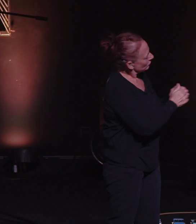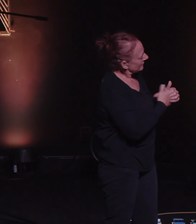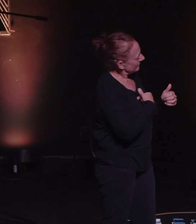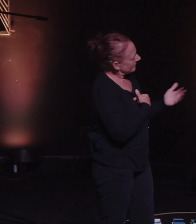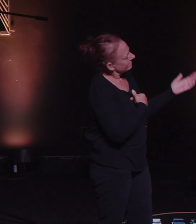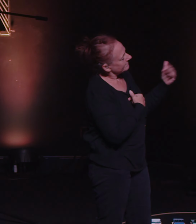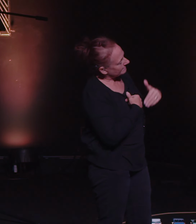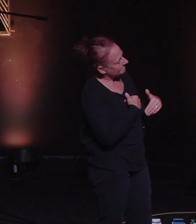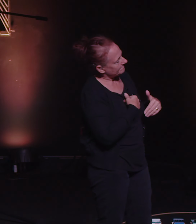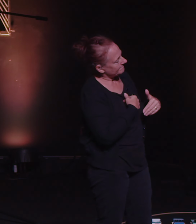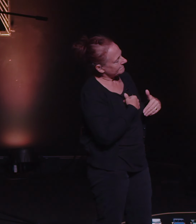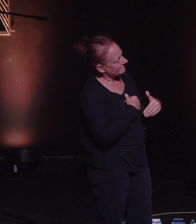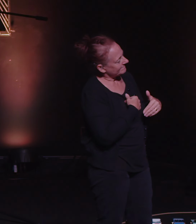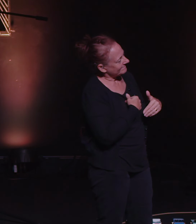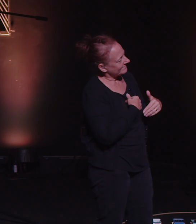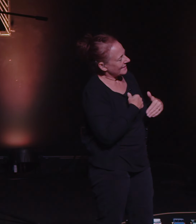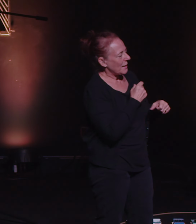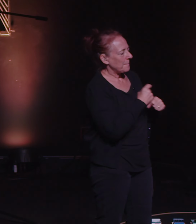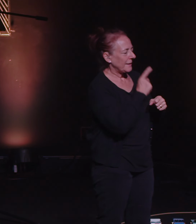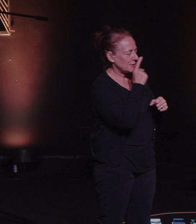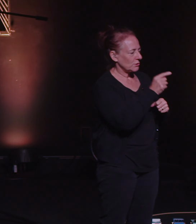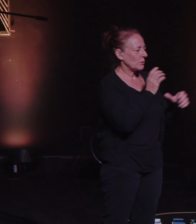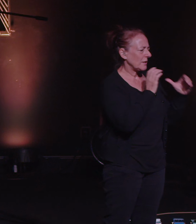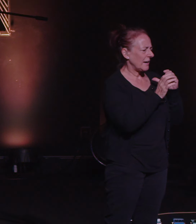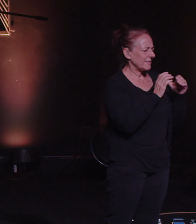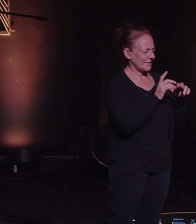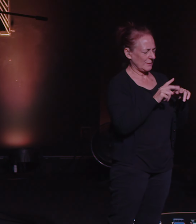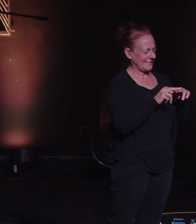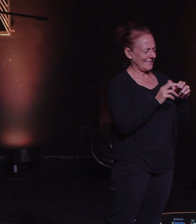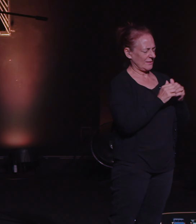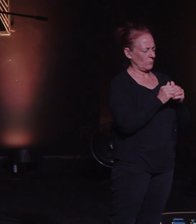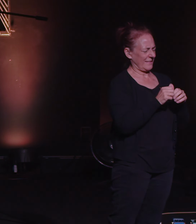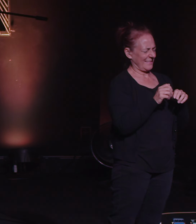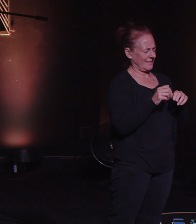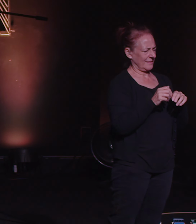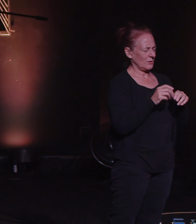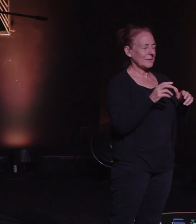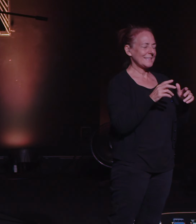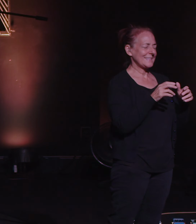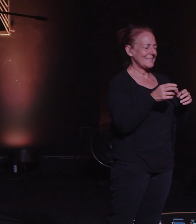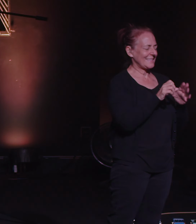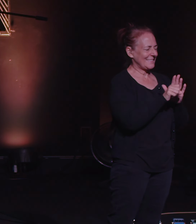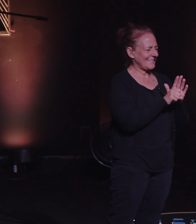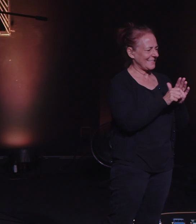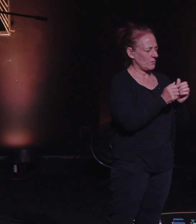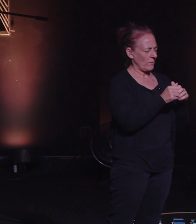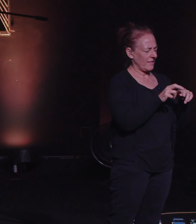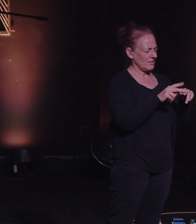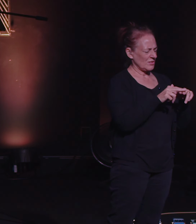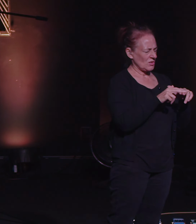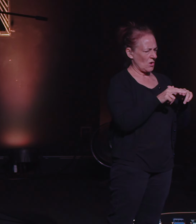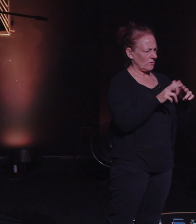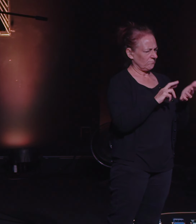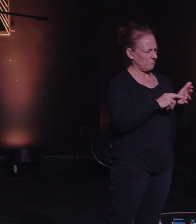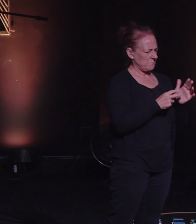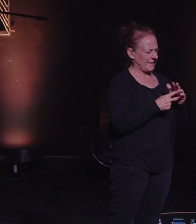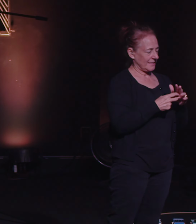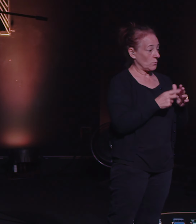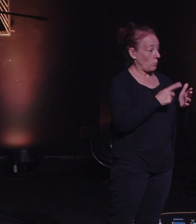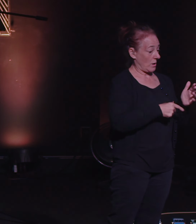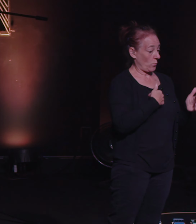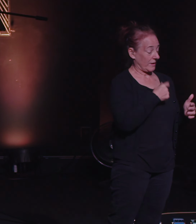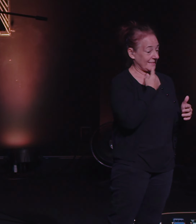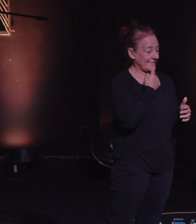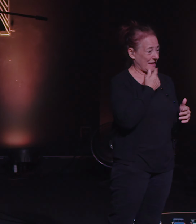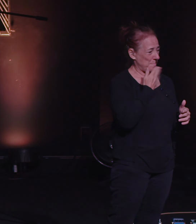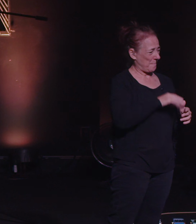is seasoned with salt. What that means is that we are supposed to go into the world, and the things that we say